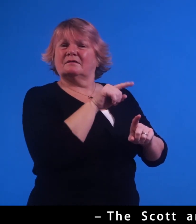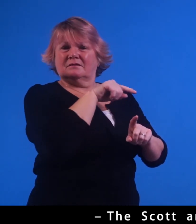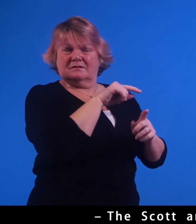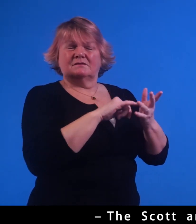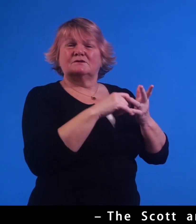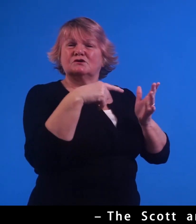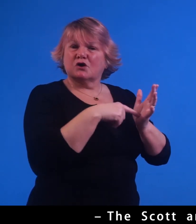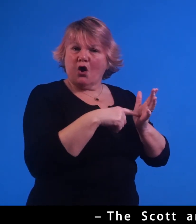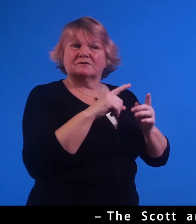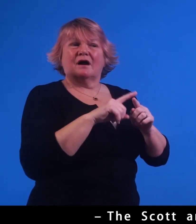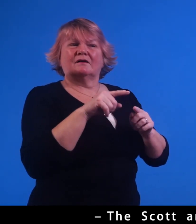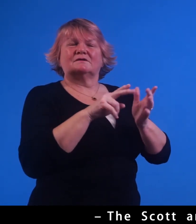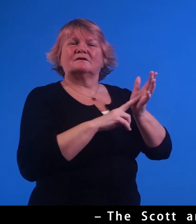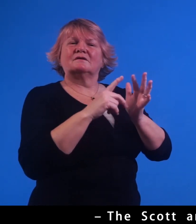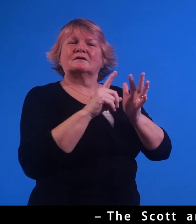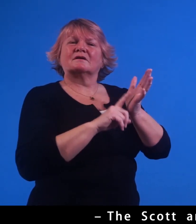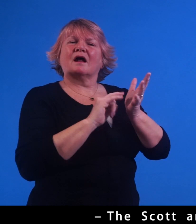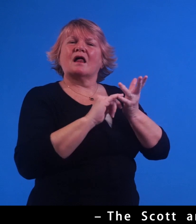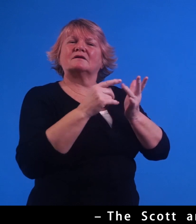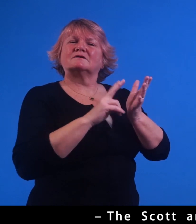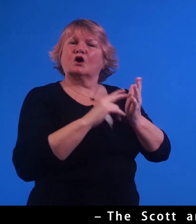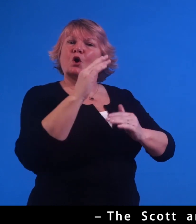the Scott and Nelson monuments.